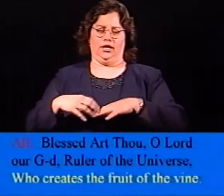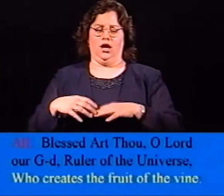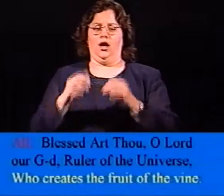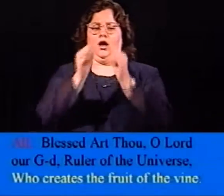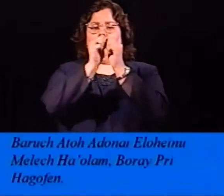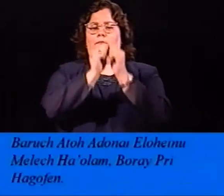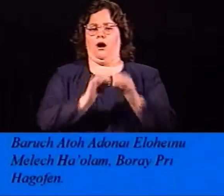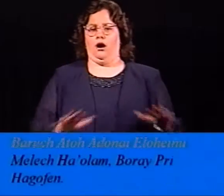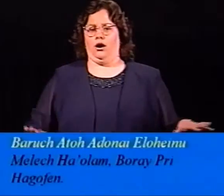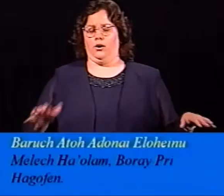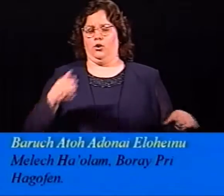vine.